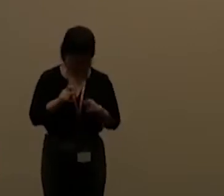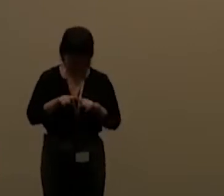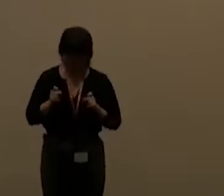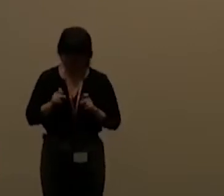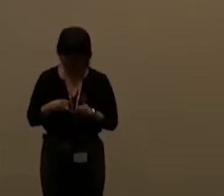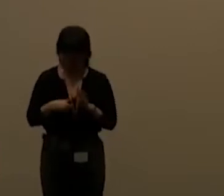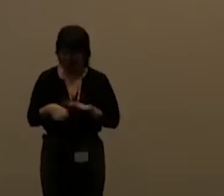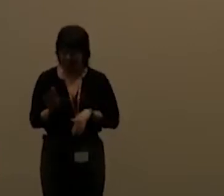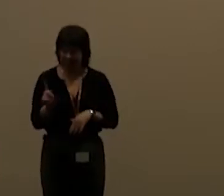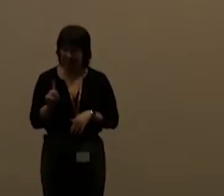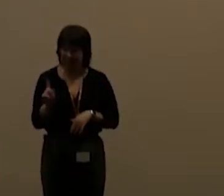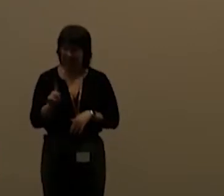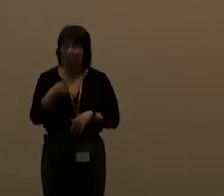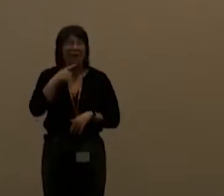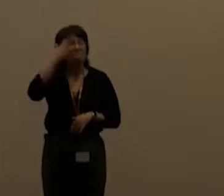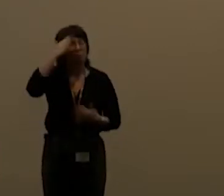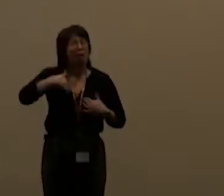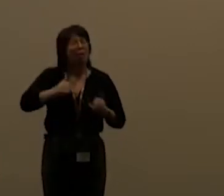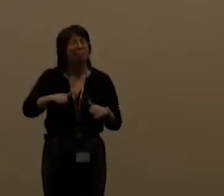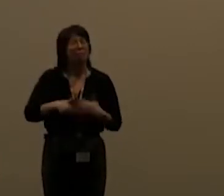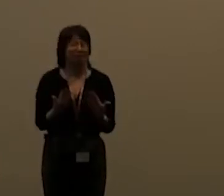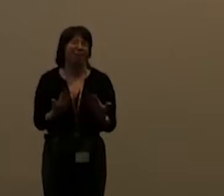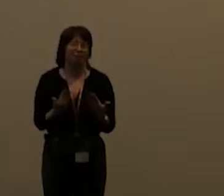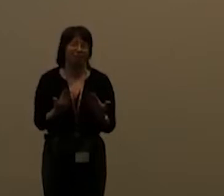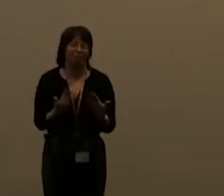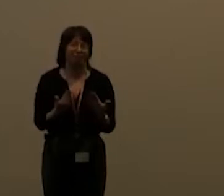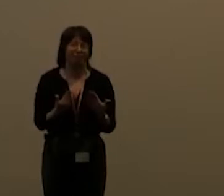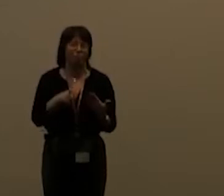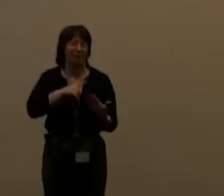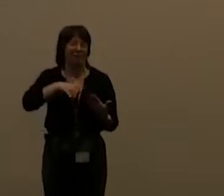type that we might have? We'll say a mental health day, right?